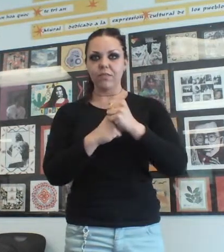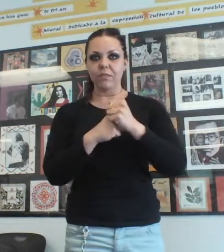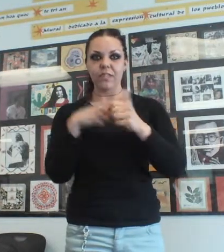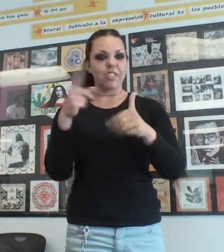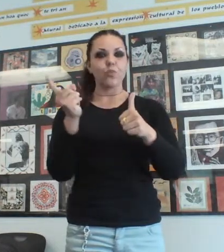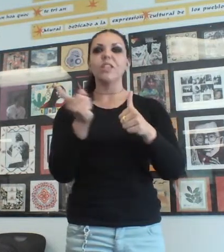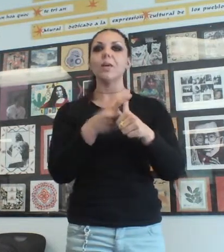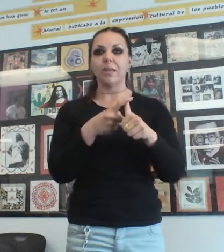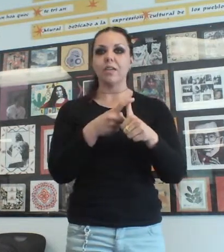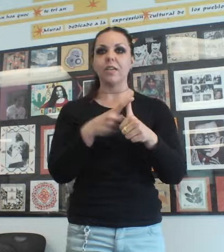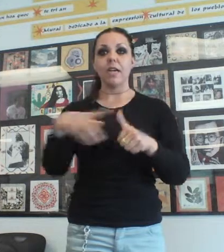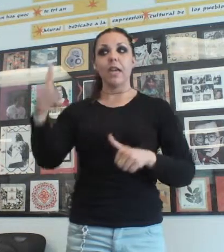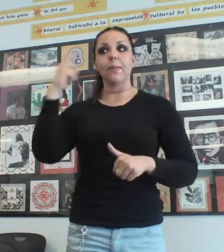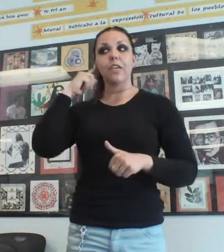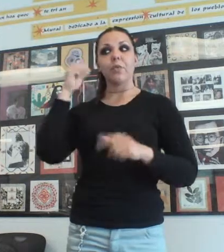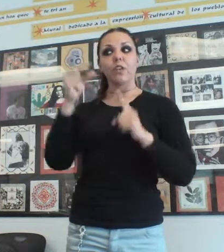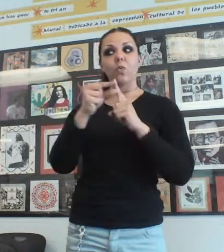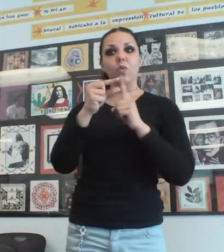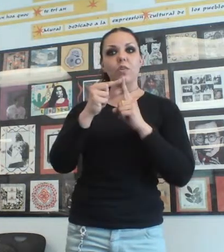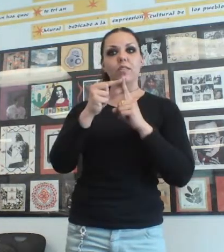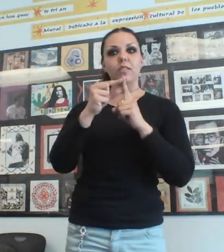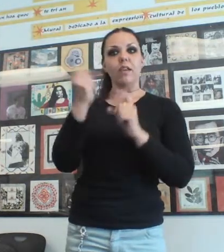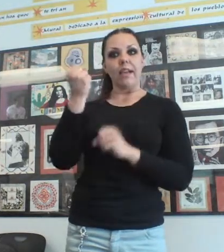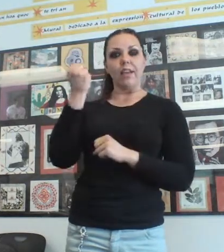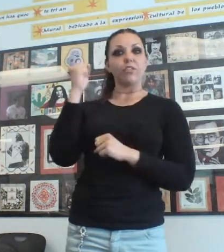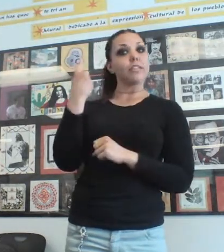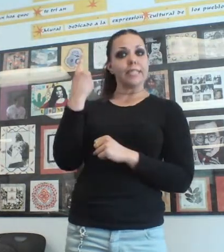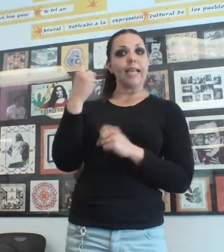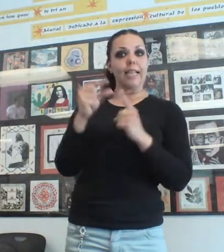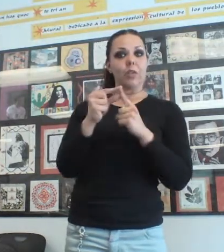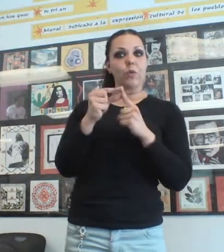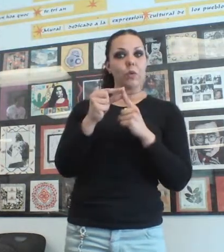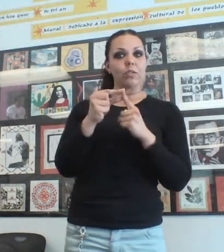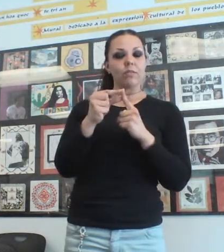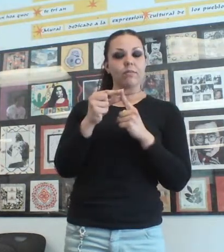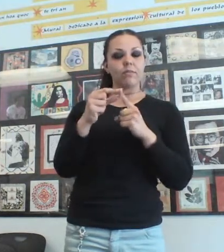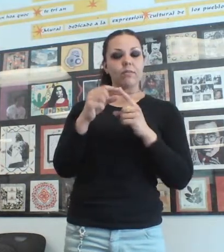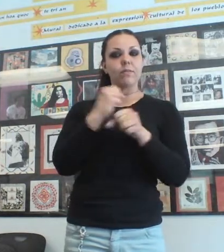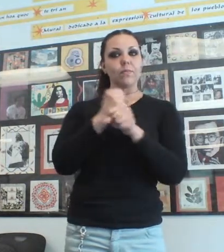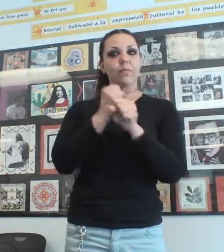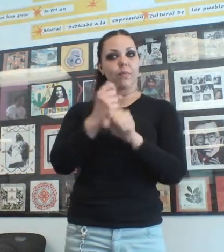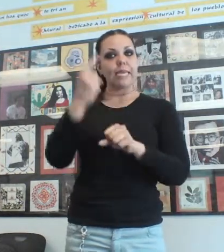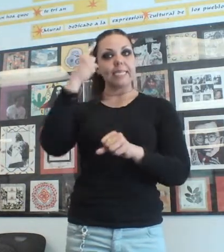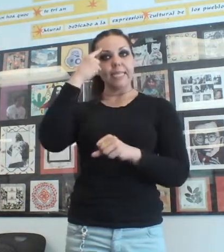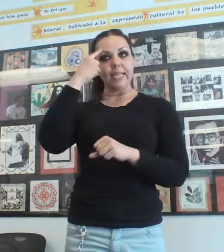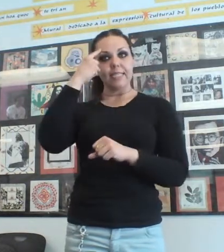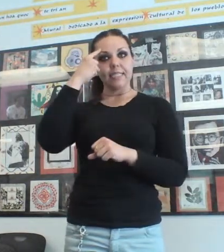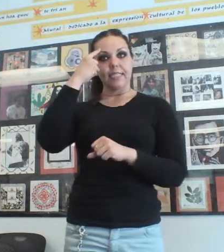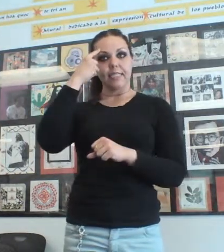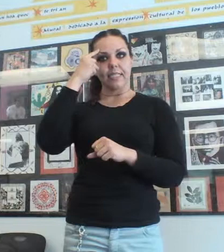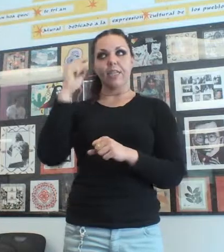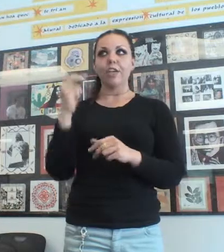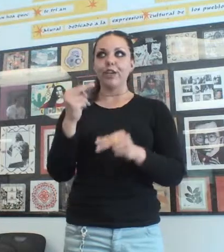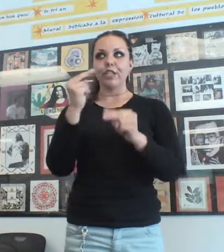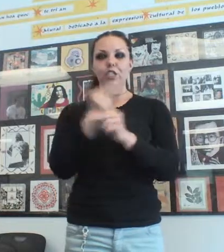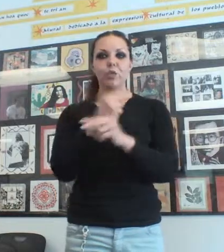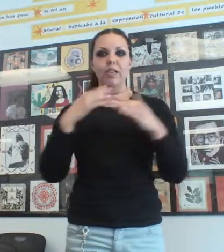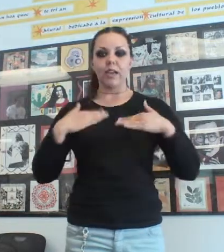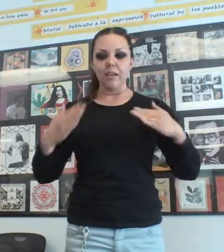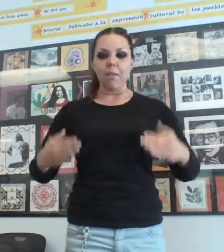hearing words. I got them. I understand the words. They make sense to me. So they're using the body, language, facial expressions to